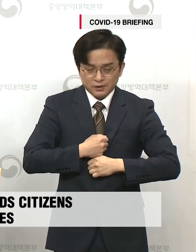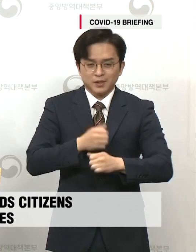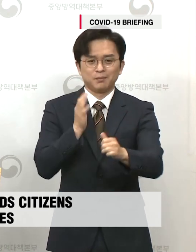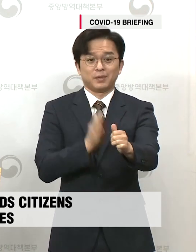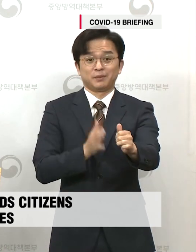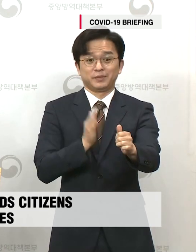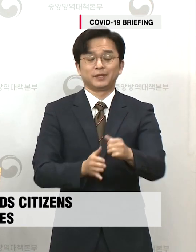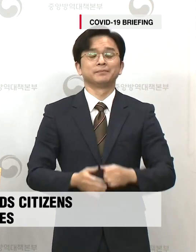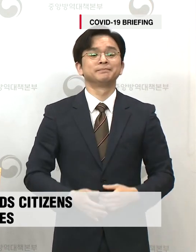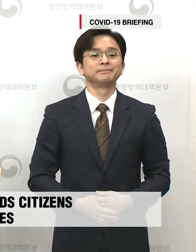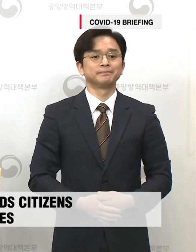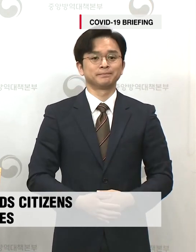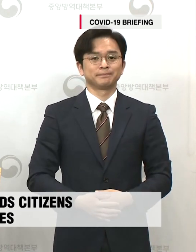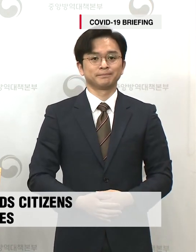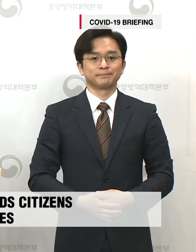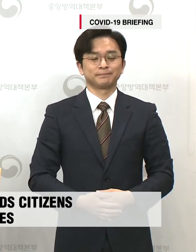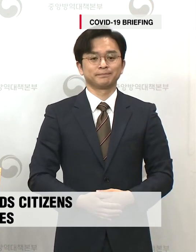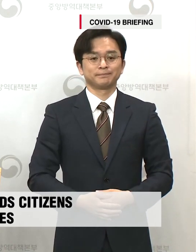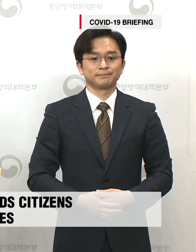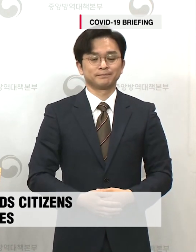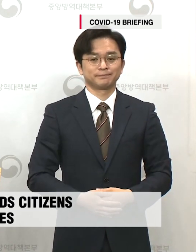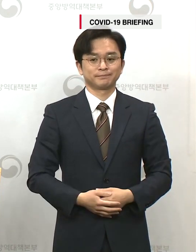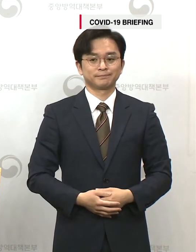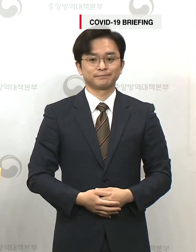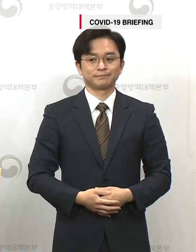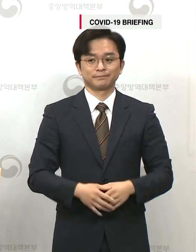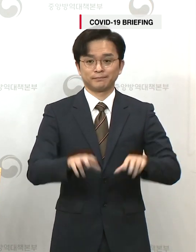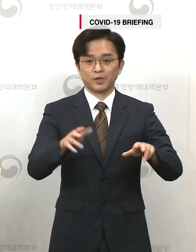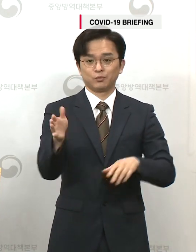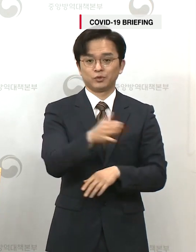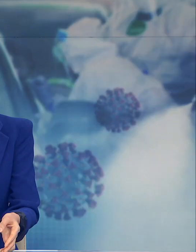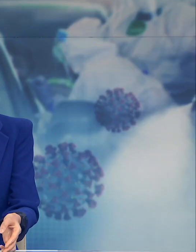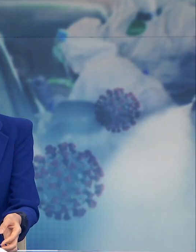who are subject to the testings. Thank you very much.